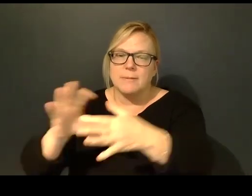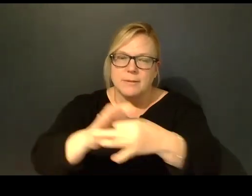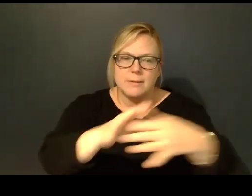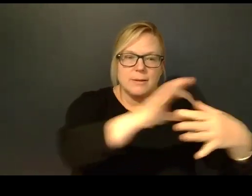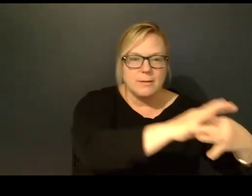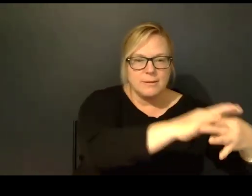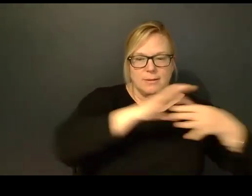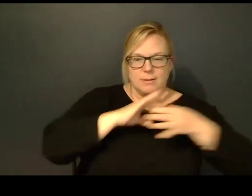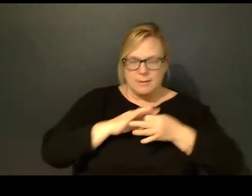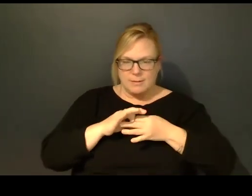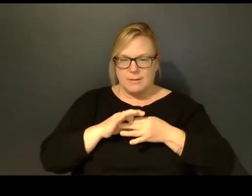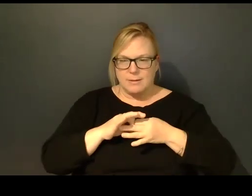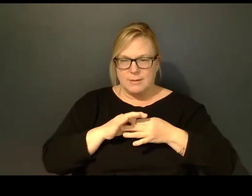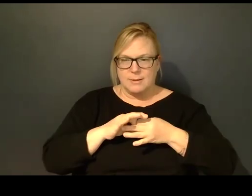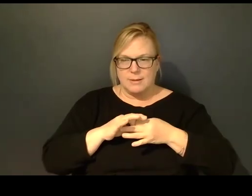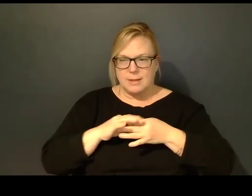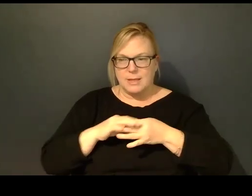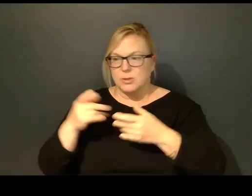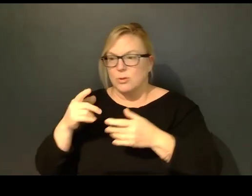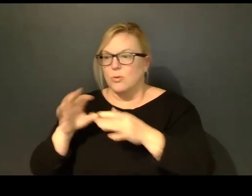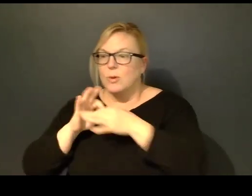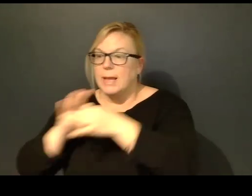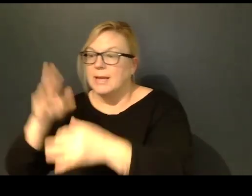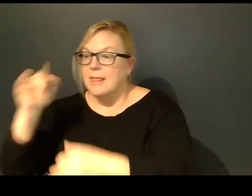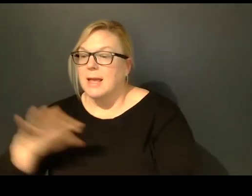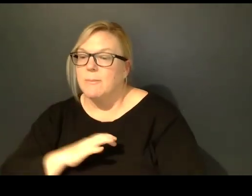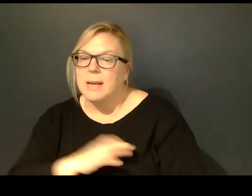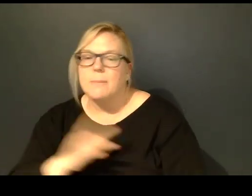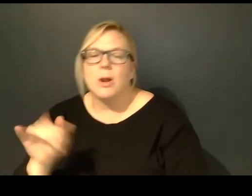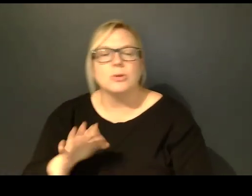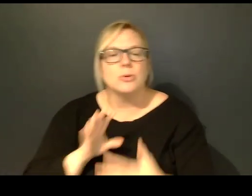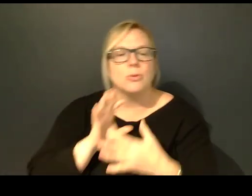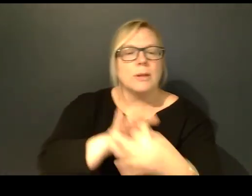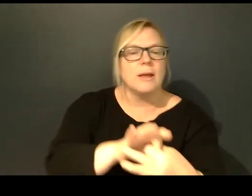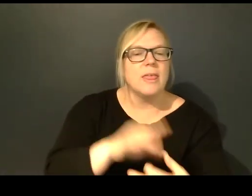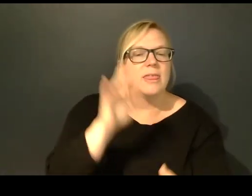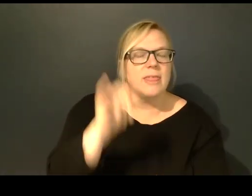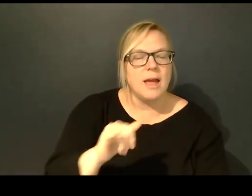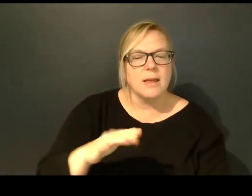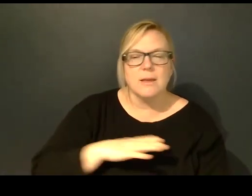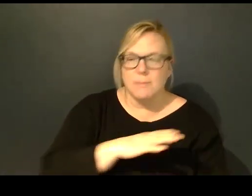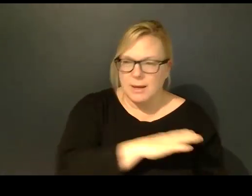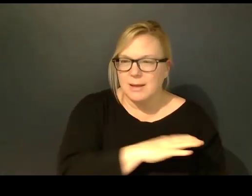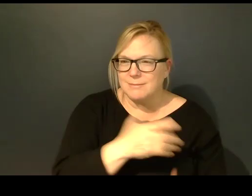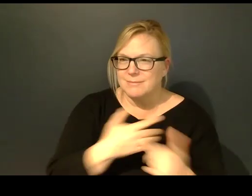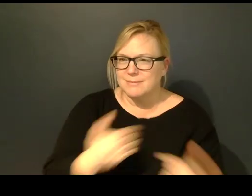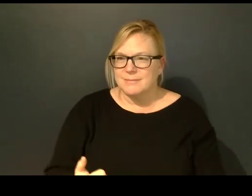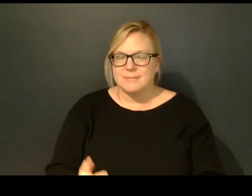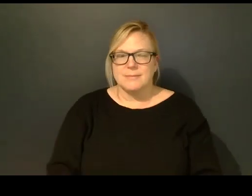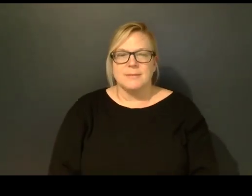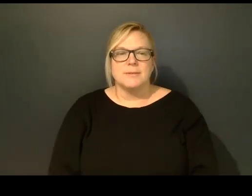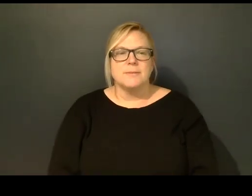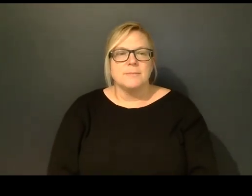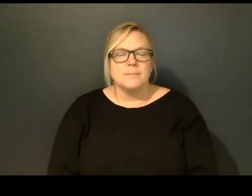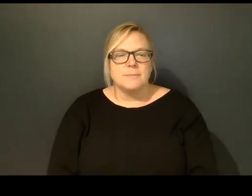that all of that work related to the conveyance of information and communication is being considered by a committee